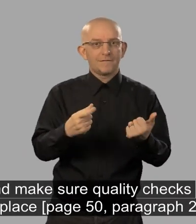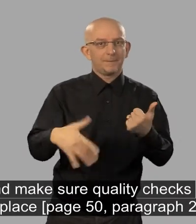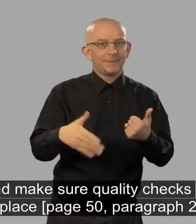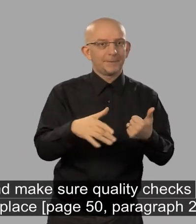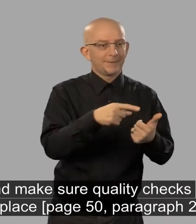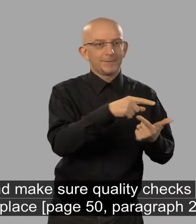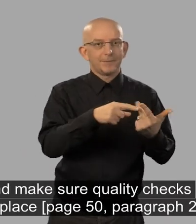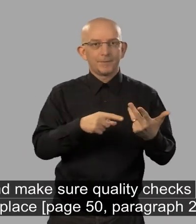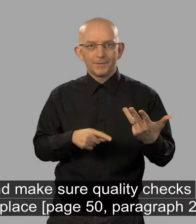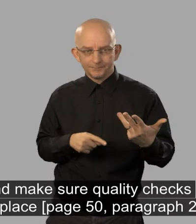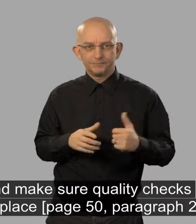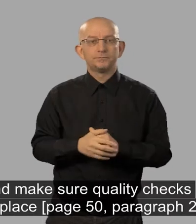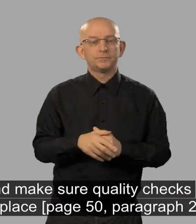paragraph 22.